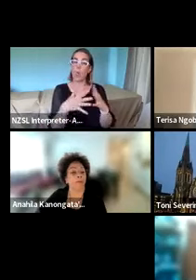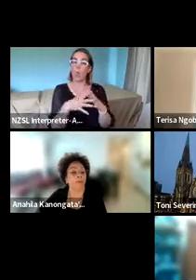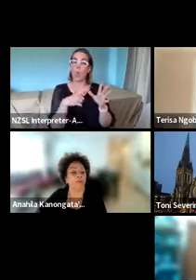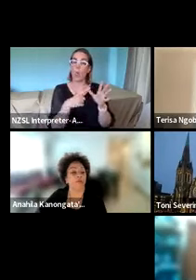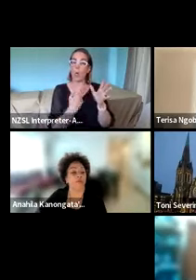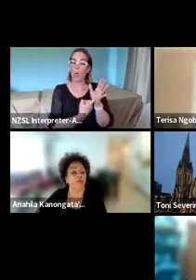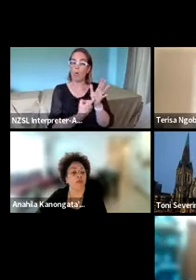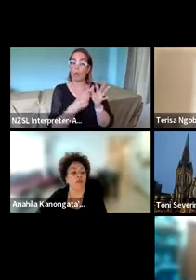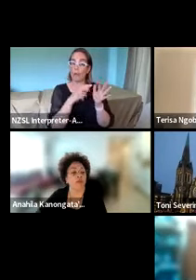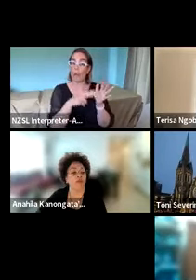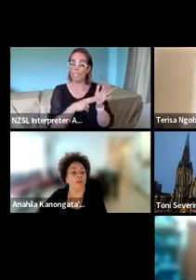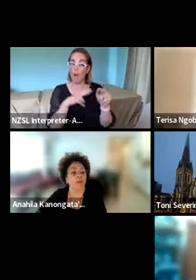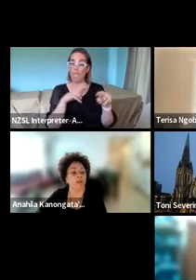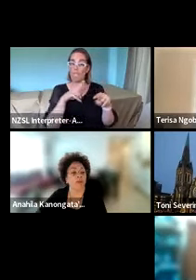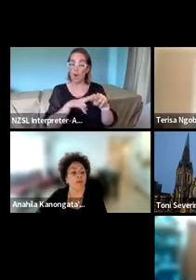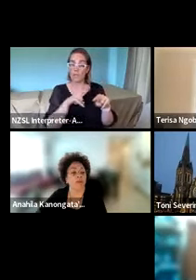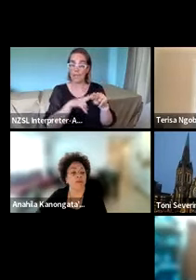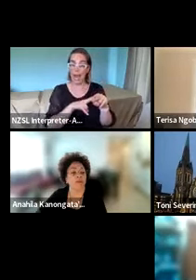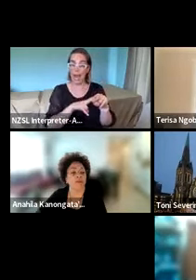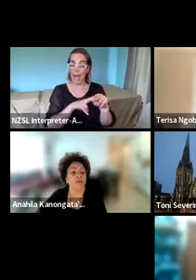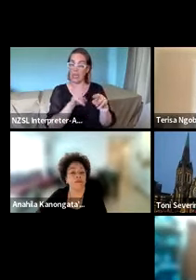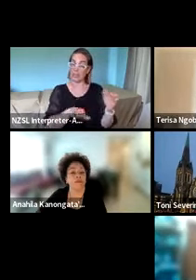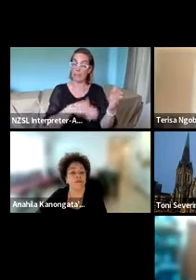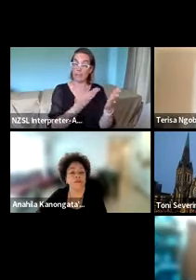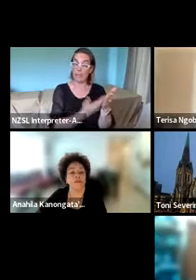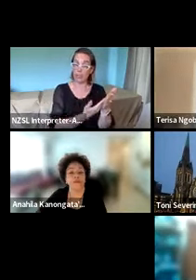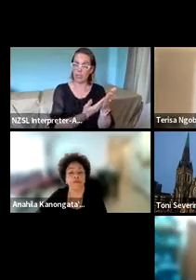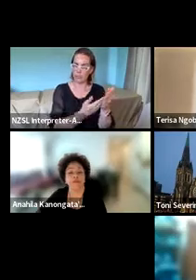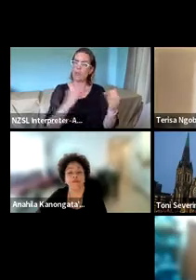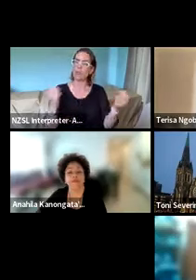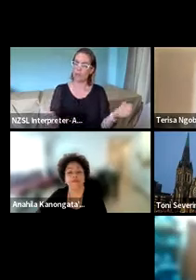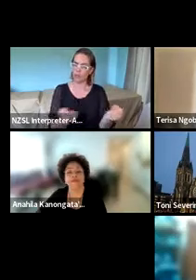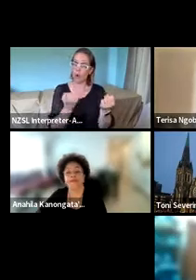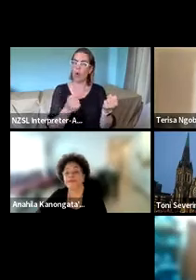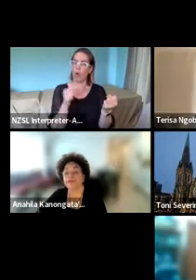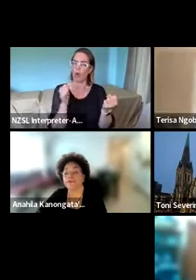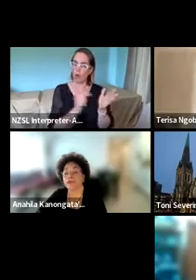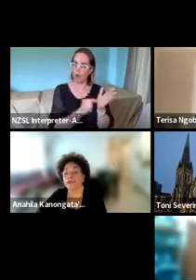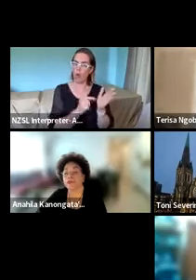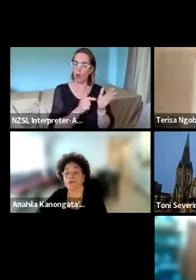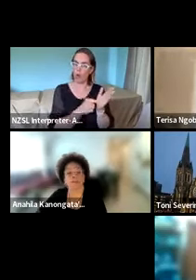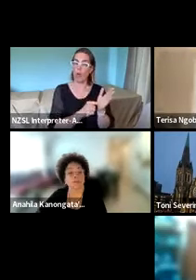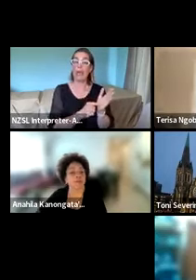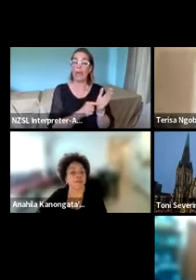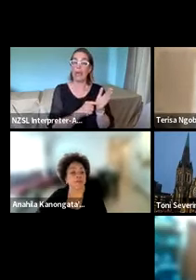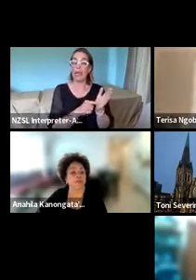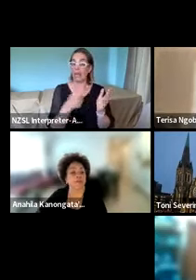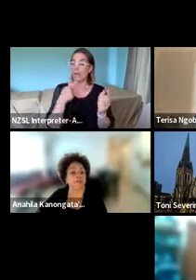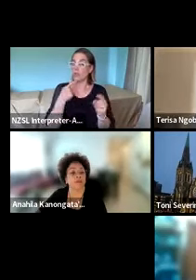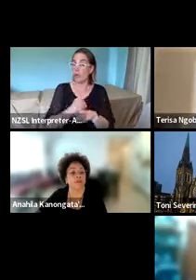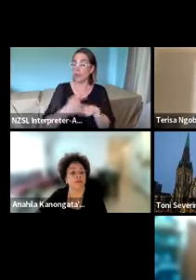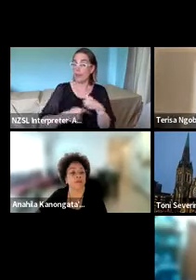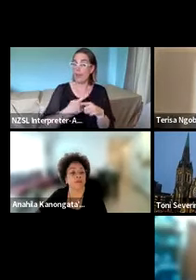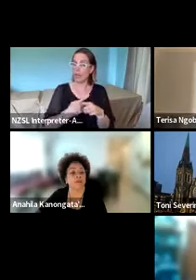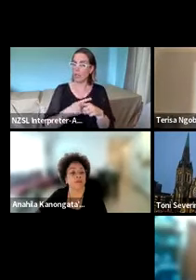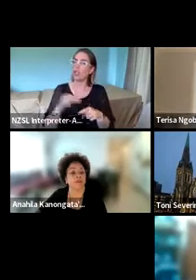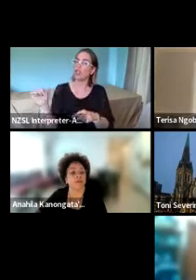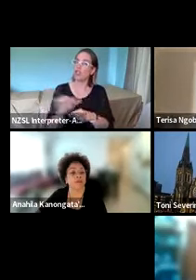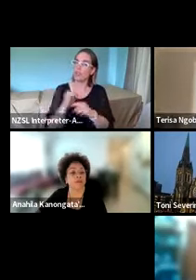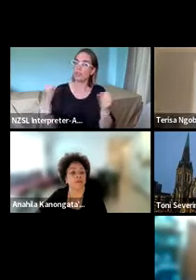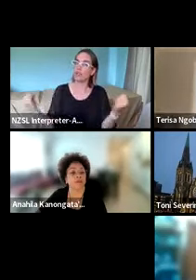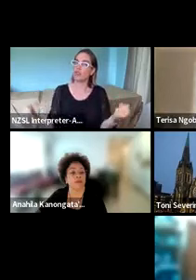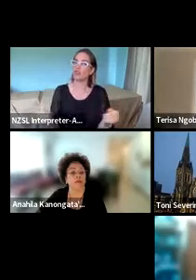understand that that was a very strong one. I think he made an argument around the fact that it should be a really strong piece